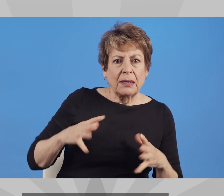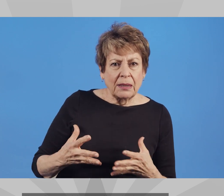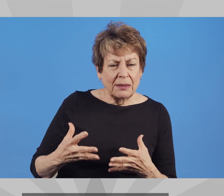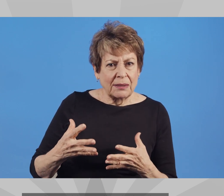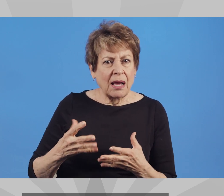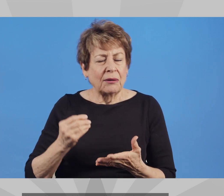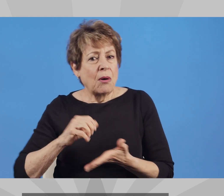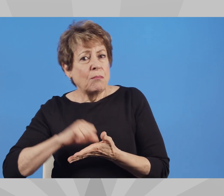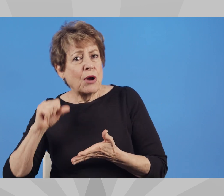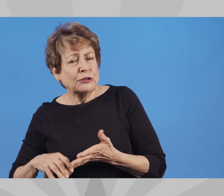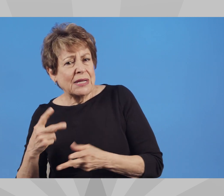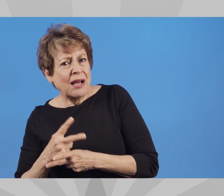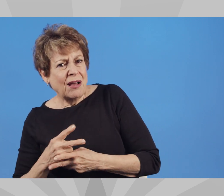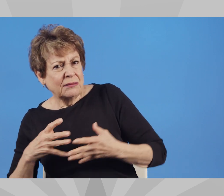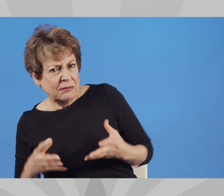without discrimination,